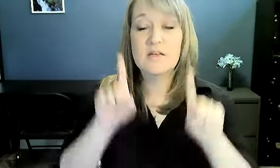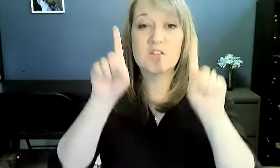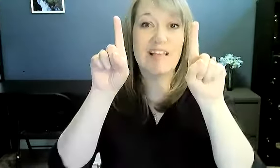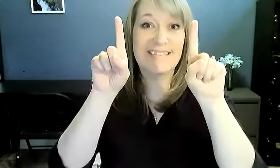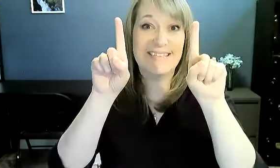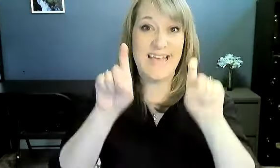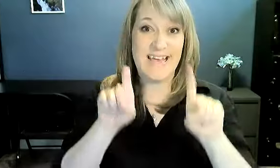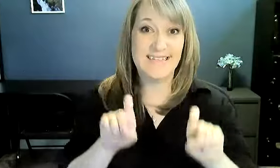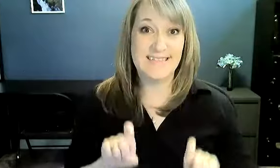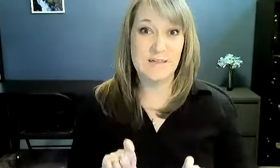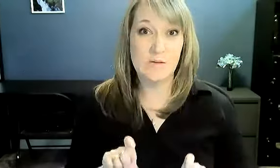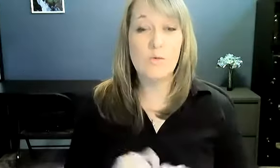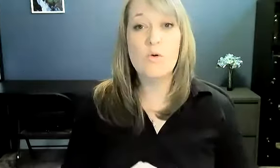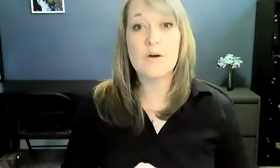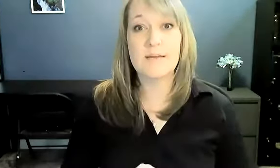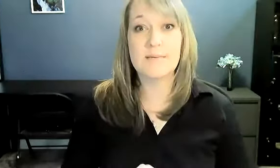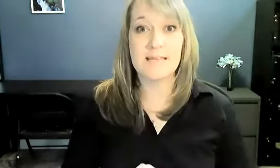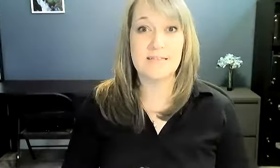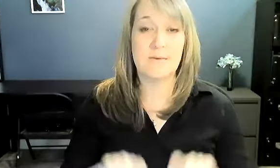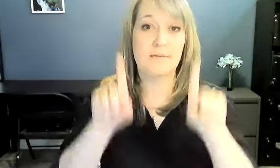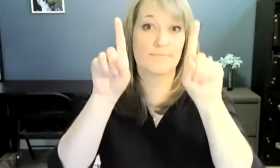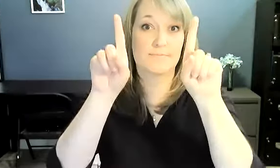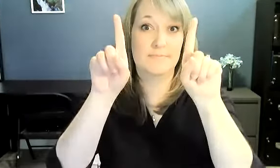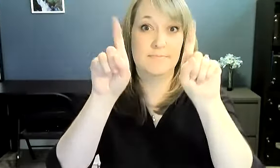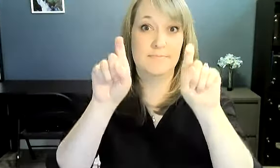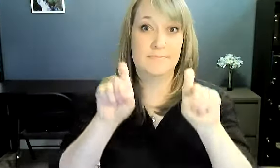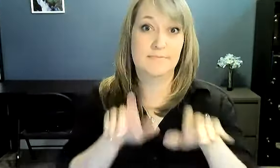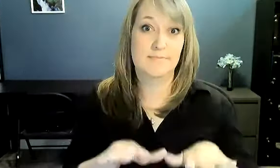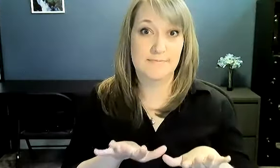So that's test, or it can be signed this way.